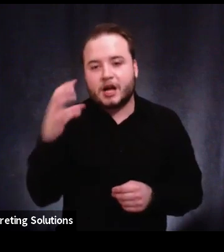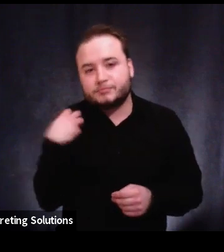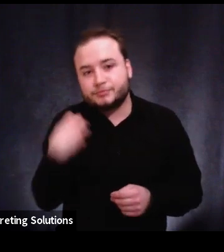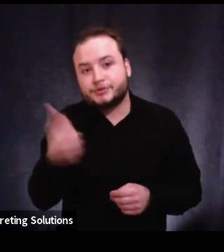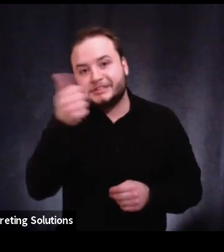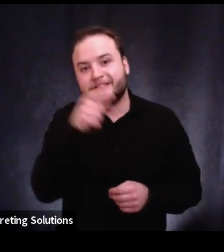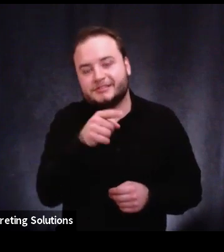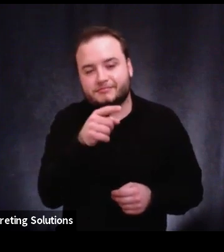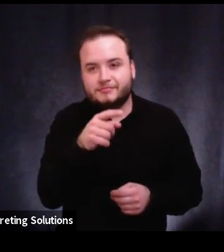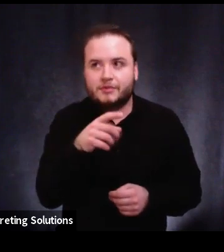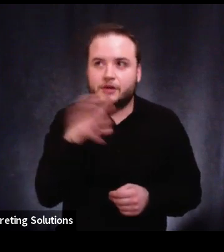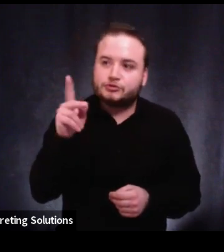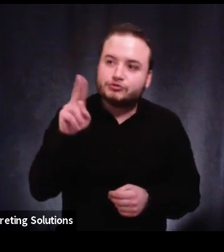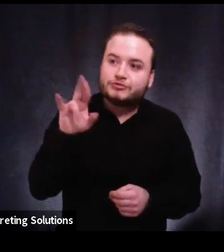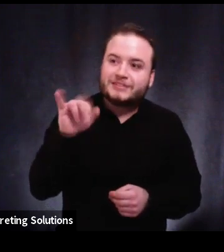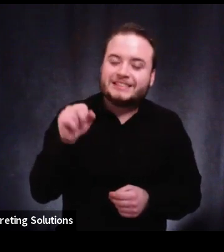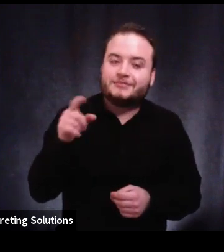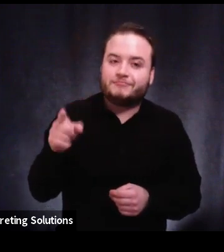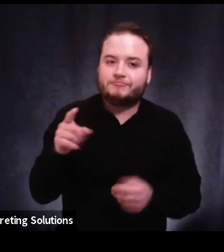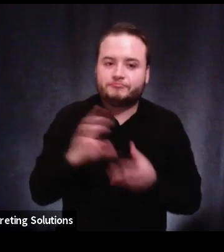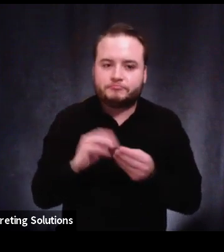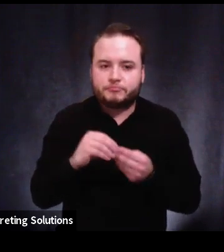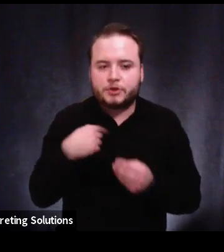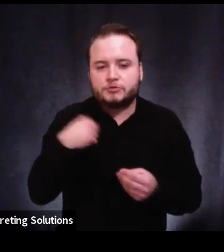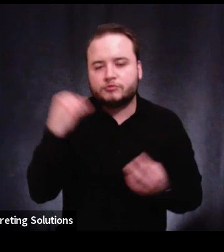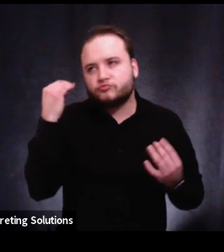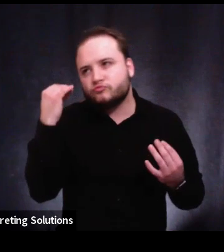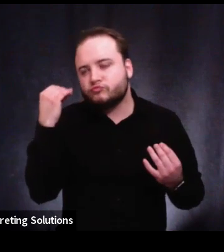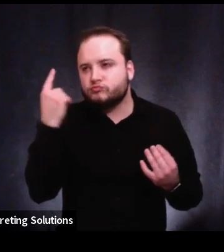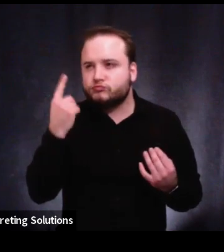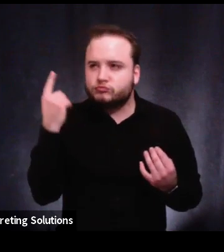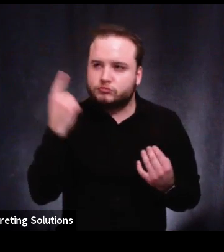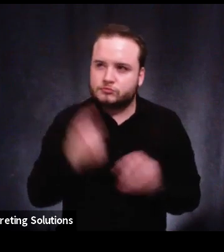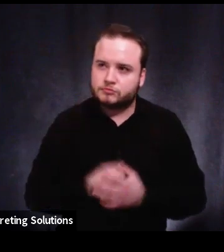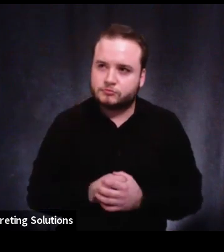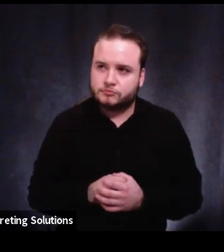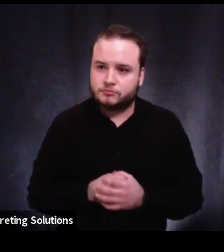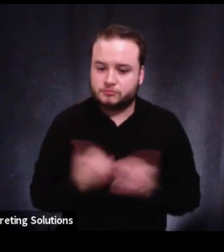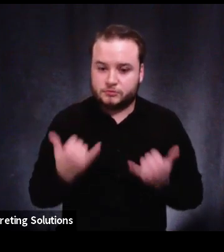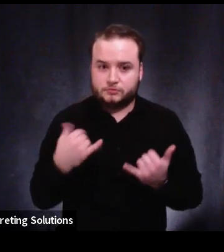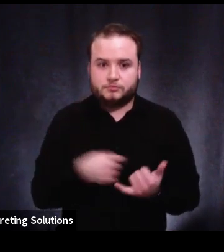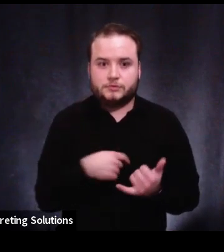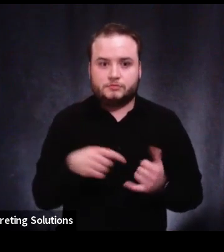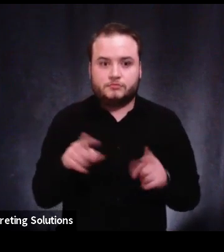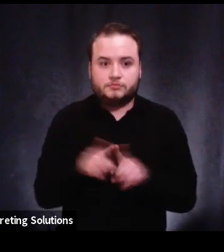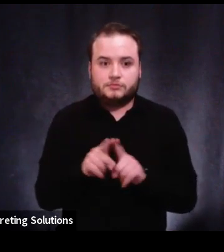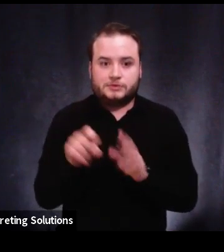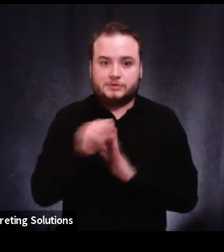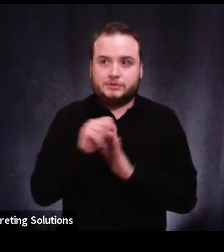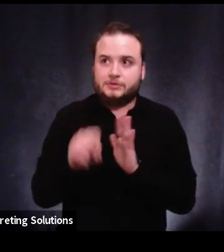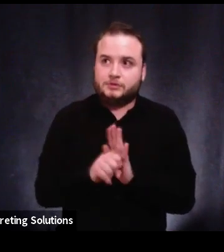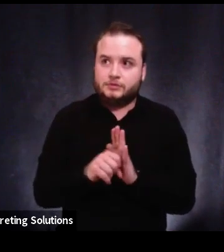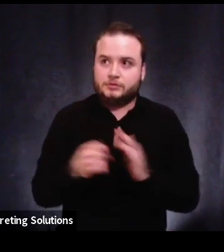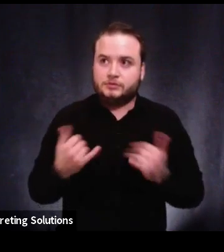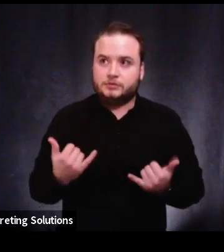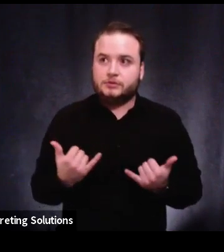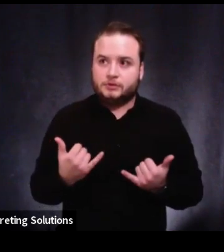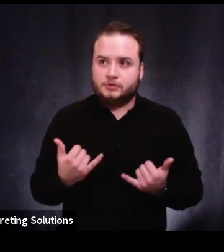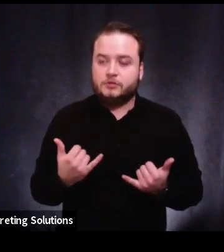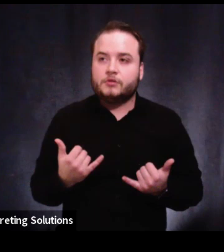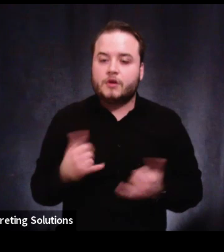wondering, where do we stand as a state in getting antibody tests